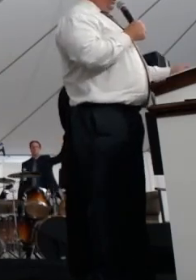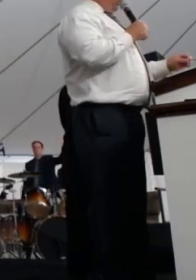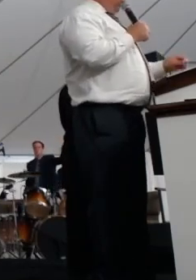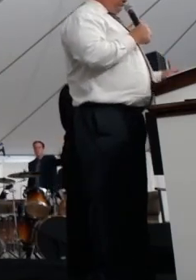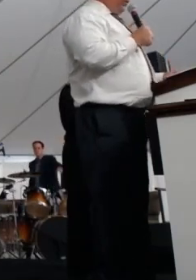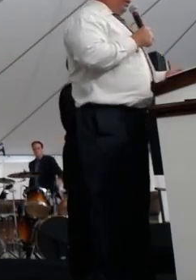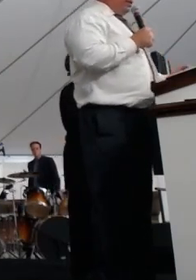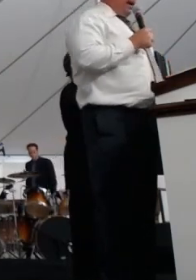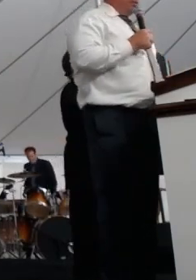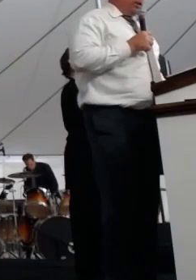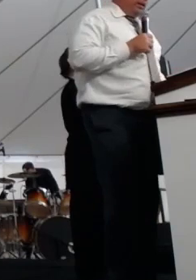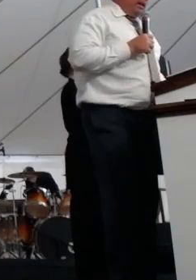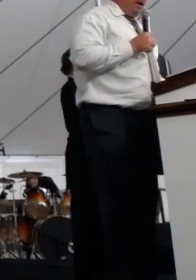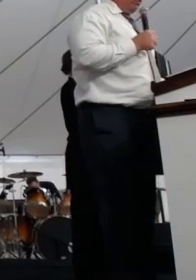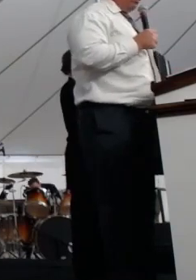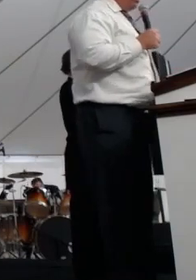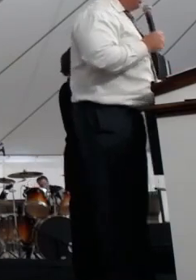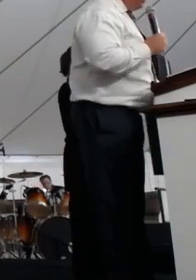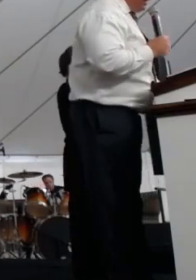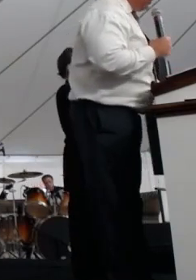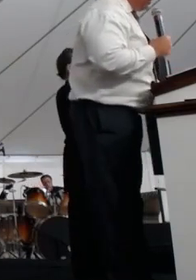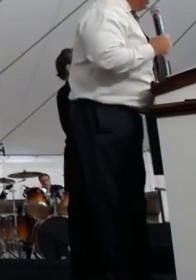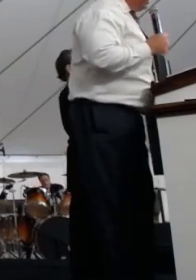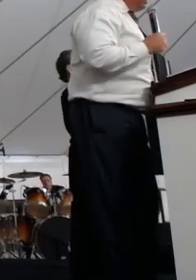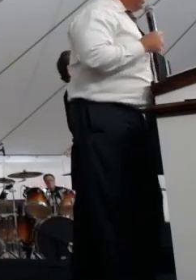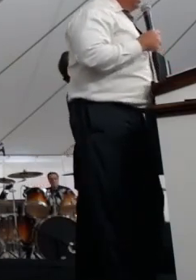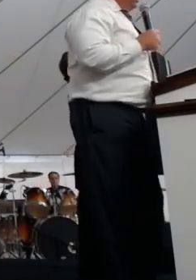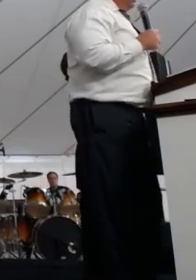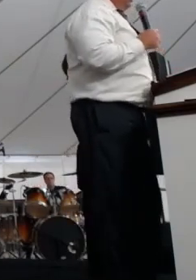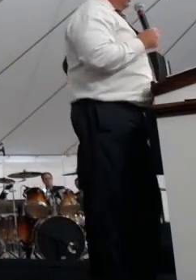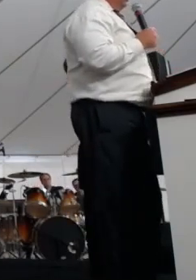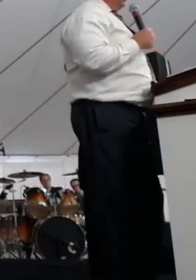The Greek word for deception, I'm not even going to try to pronounce it,